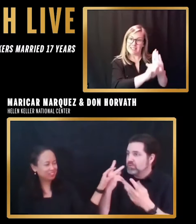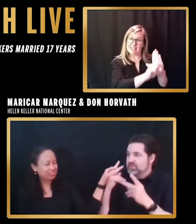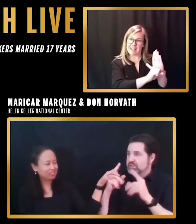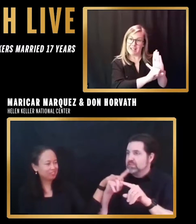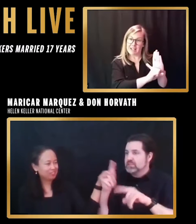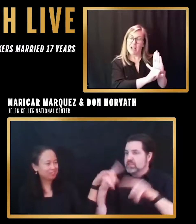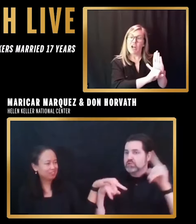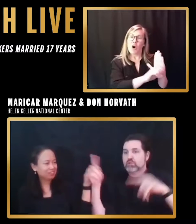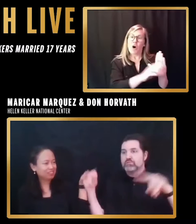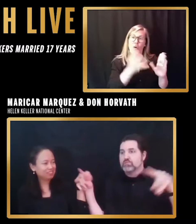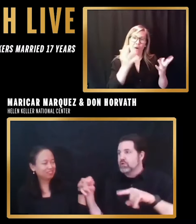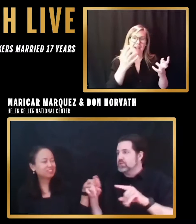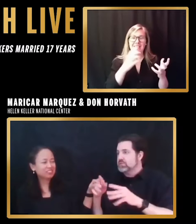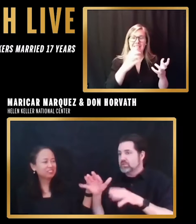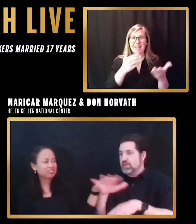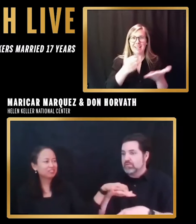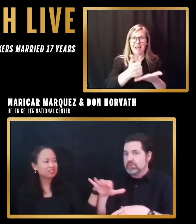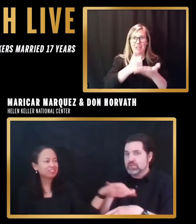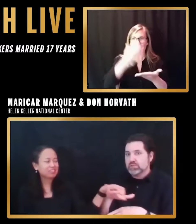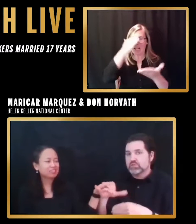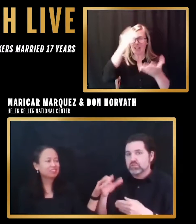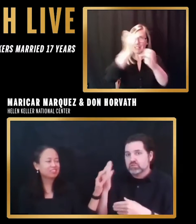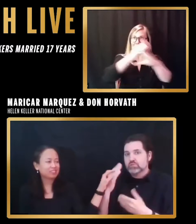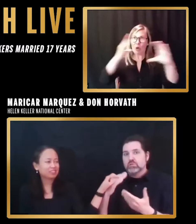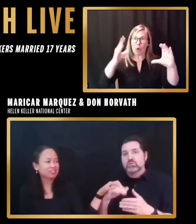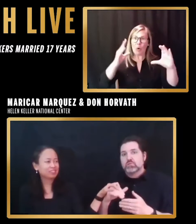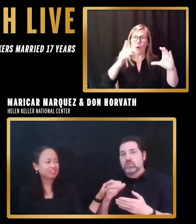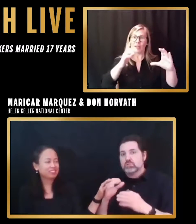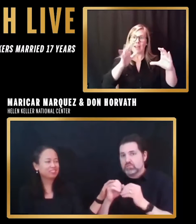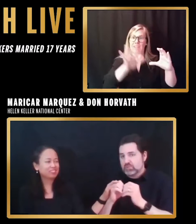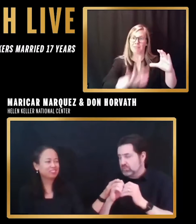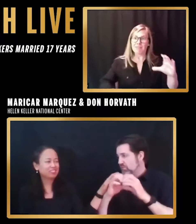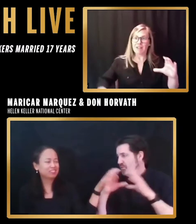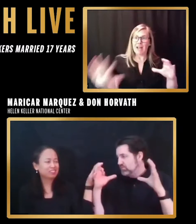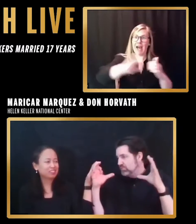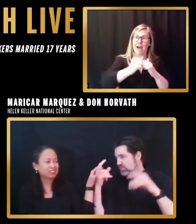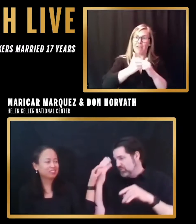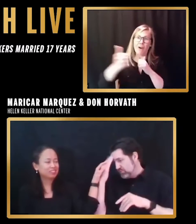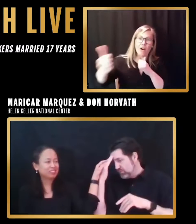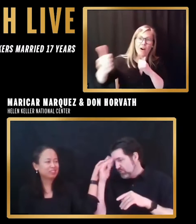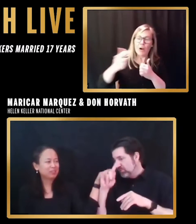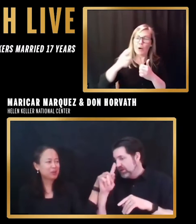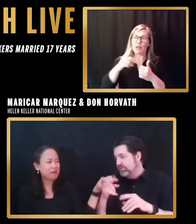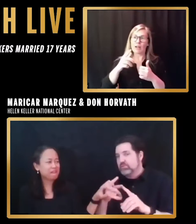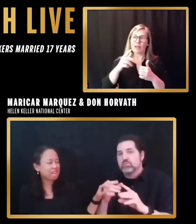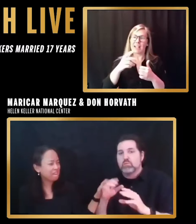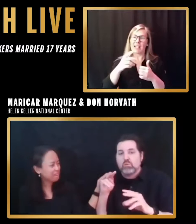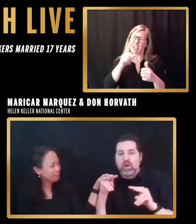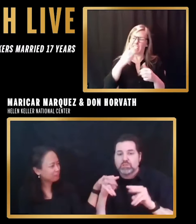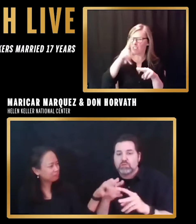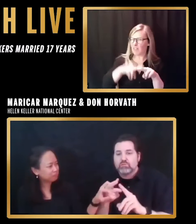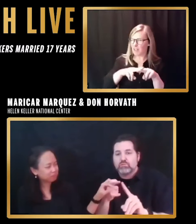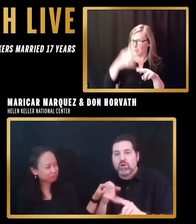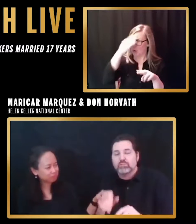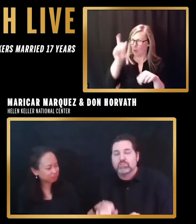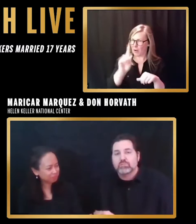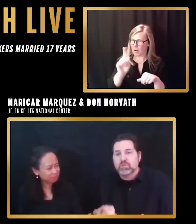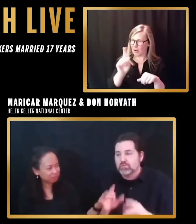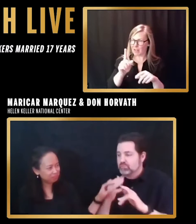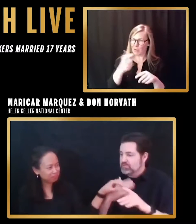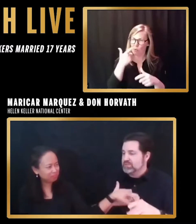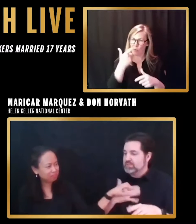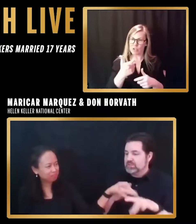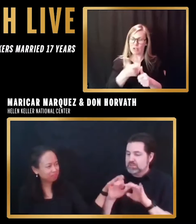diverse places we're able to reach while doing these broadcasts. And it's just fun for us to know where you're watching from. So if you have a moment and you can write in the